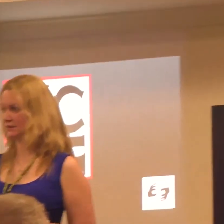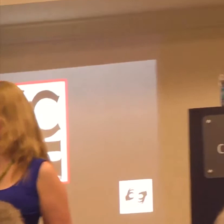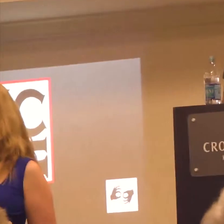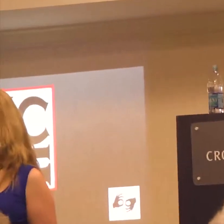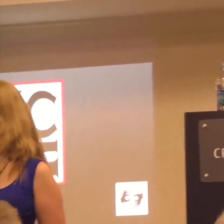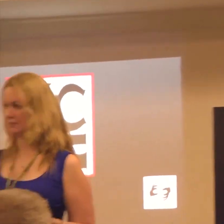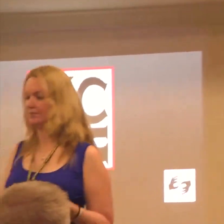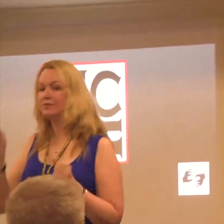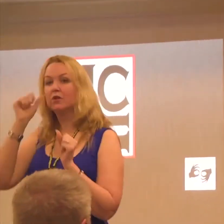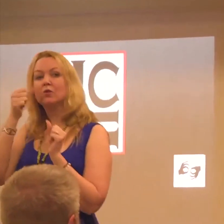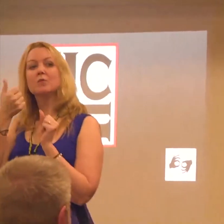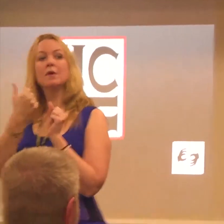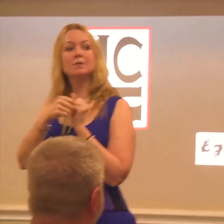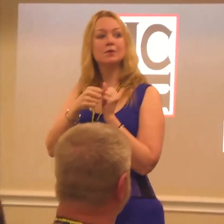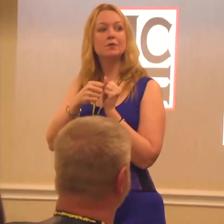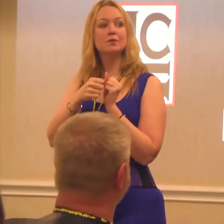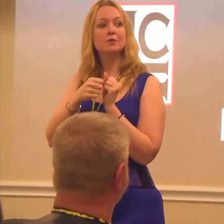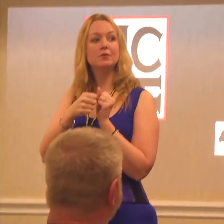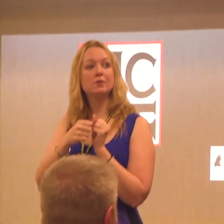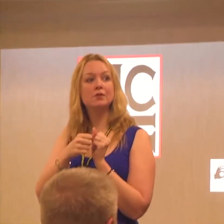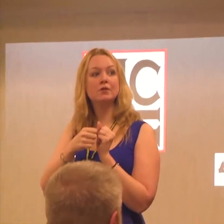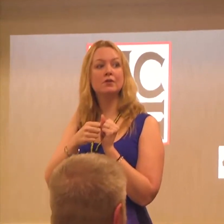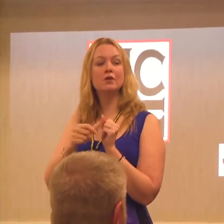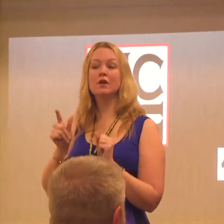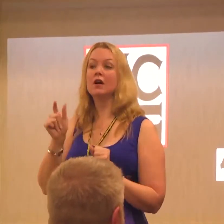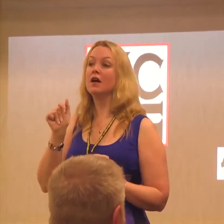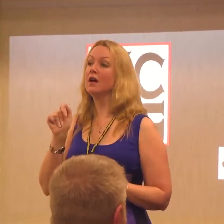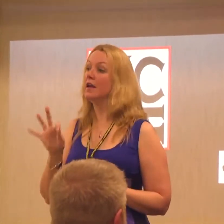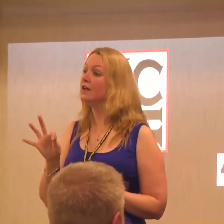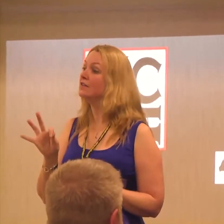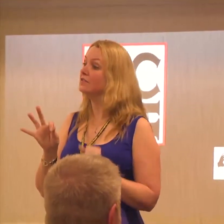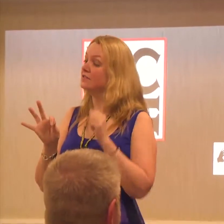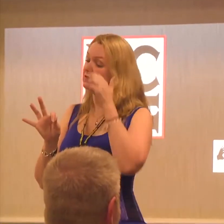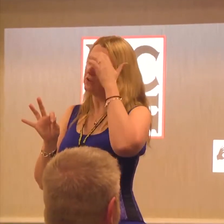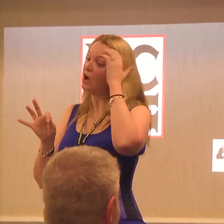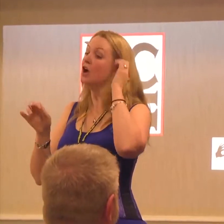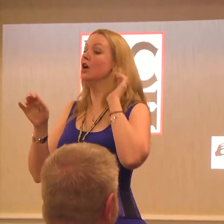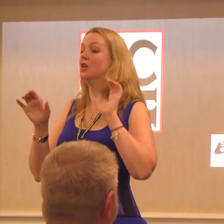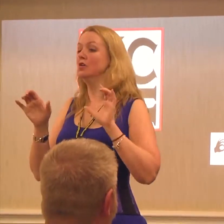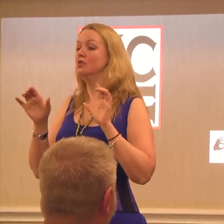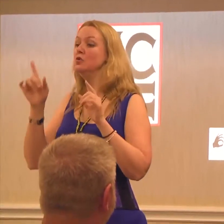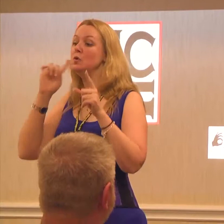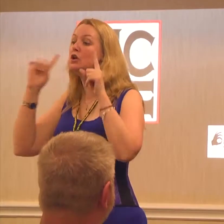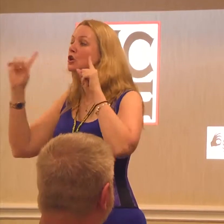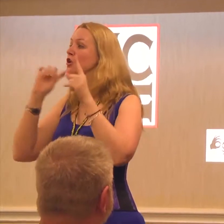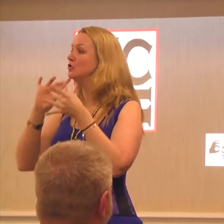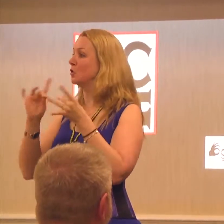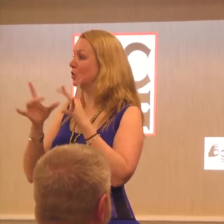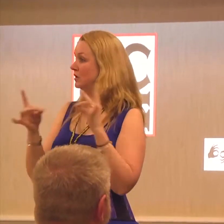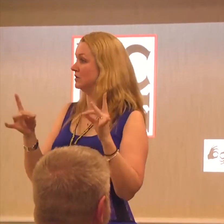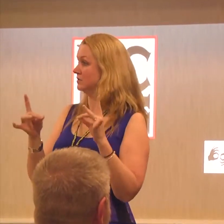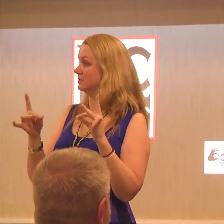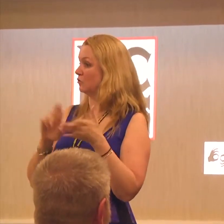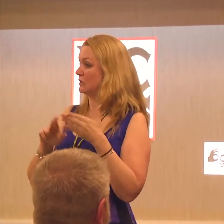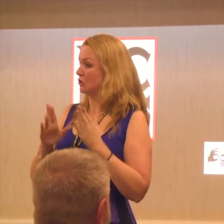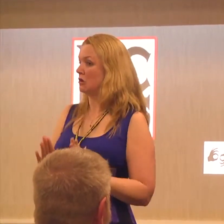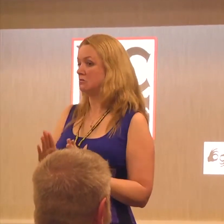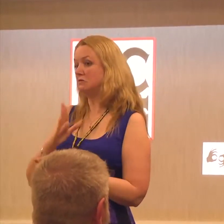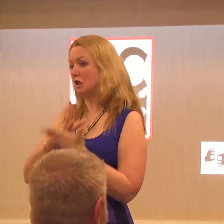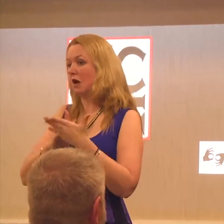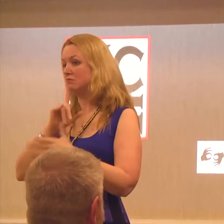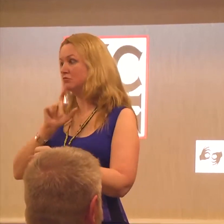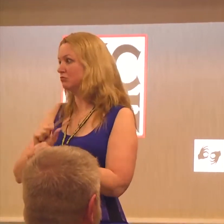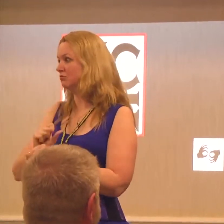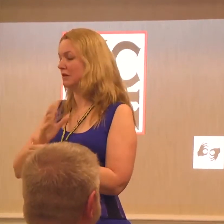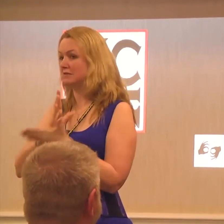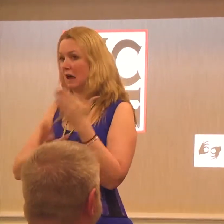Please remember that if you do research or you ask others, some of the stories you hear are true. Some are